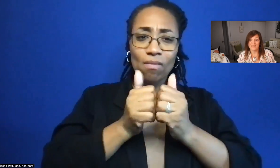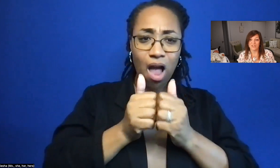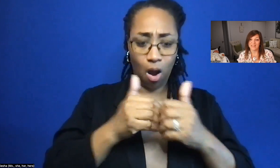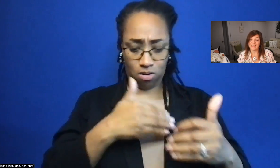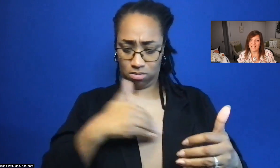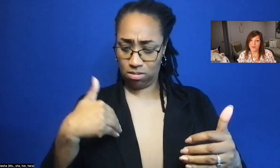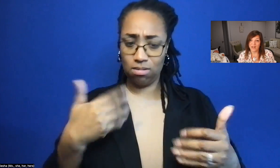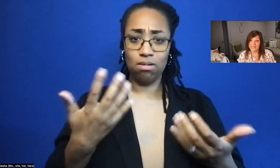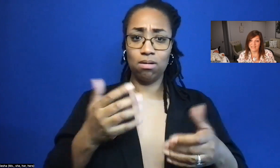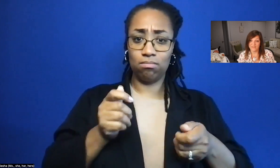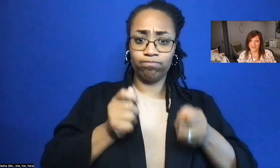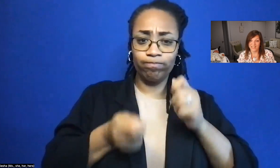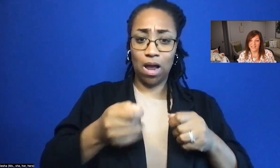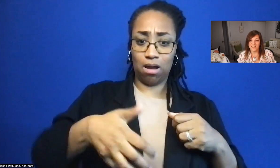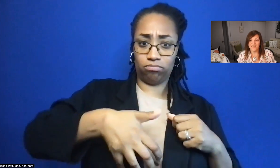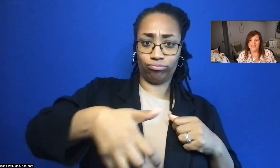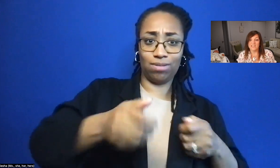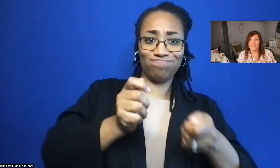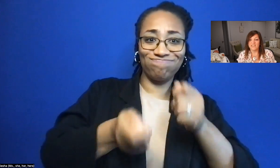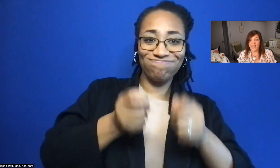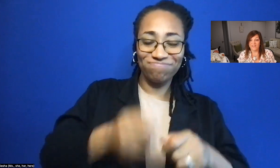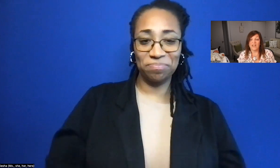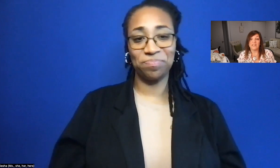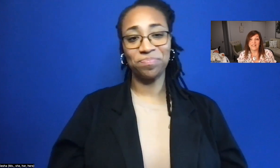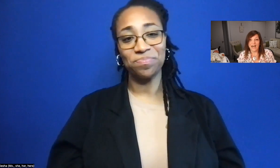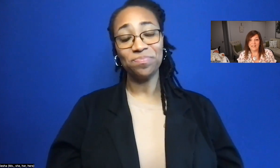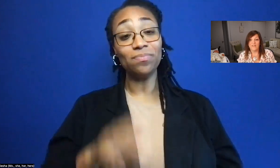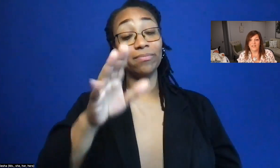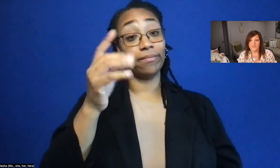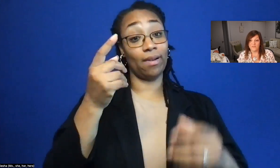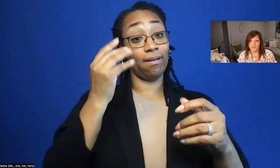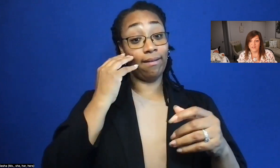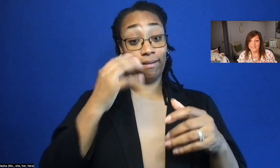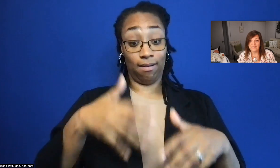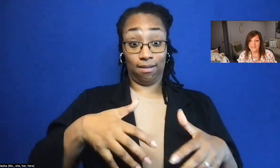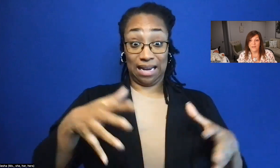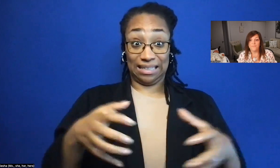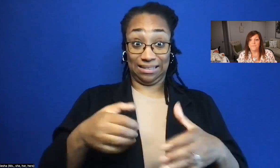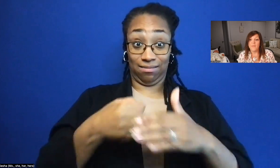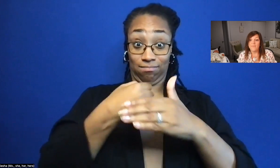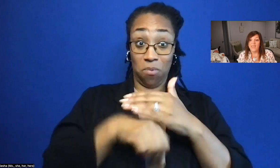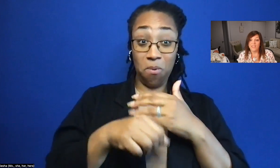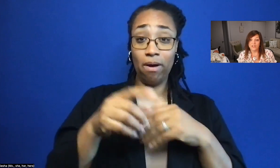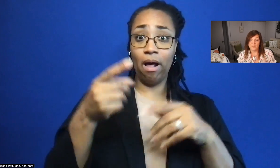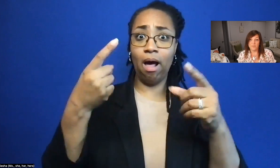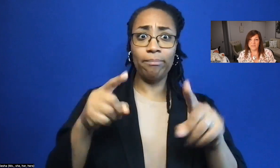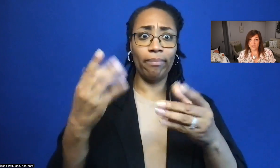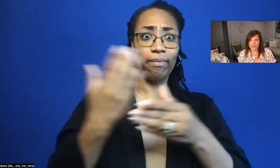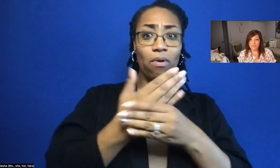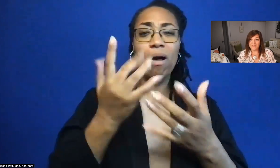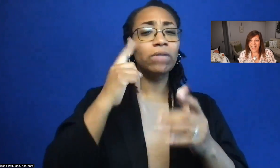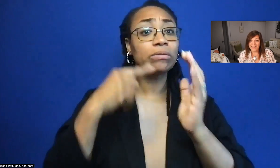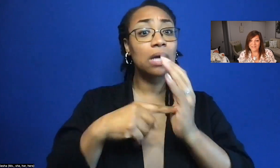Interventions during labor and delivery, such as having a lot of IV fluids, may make your nipples